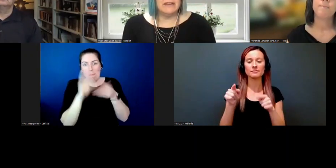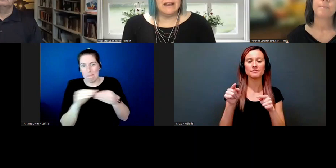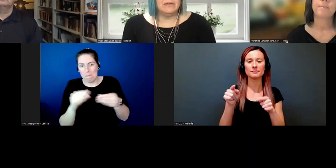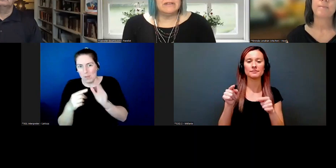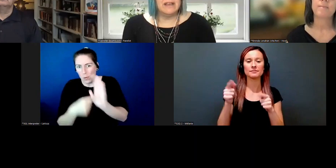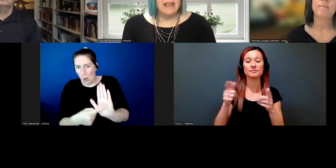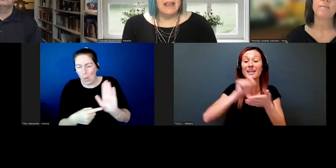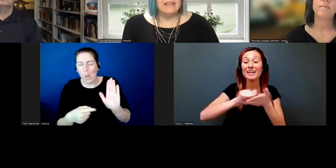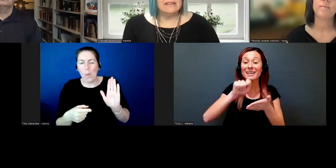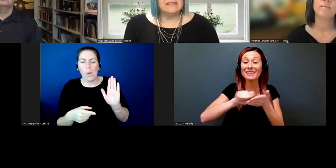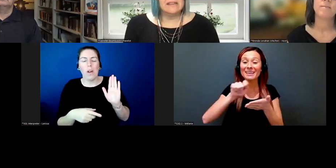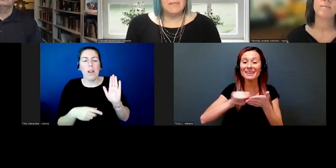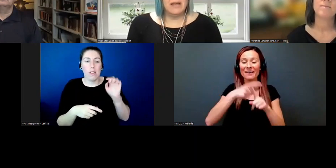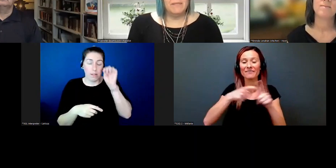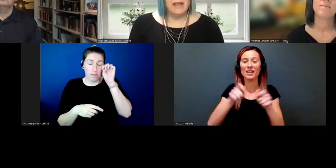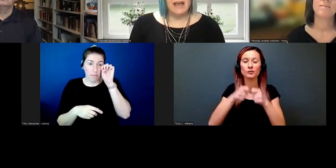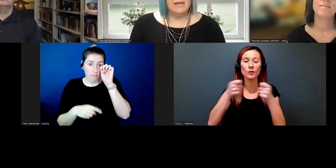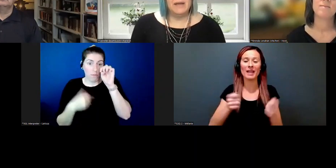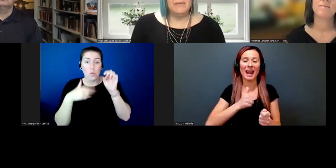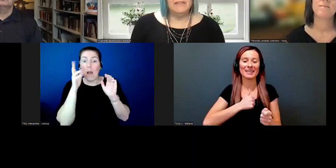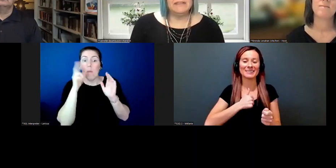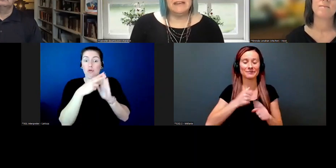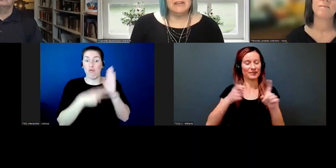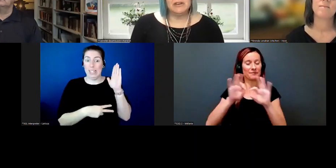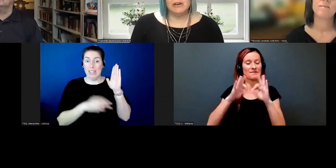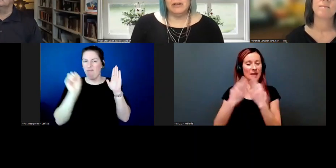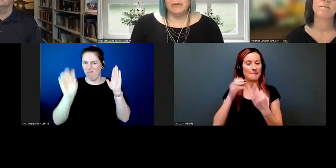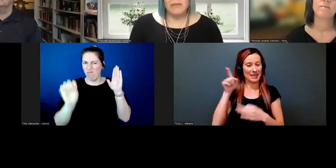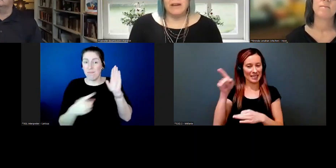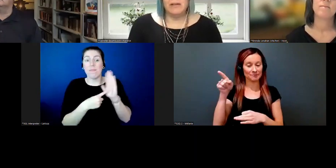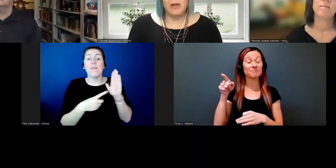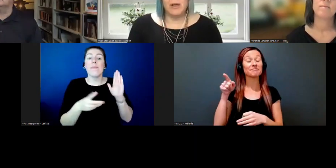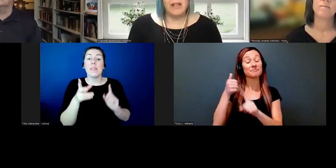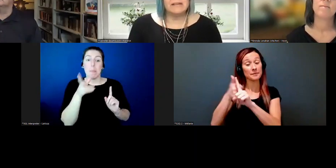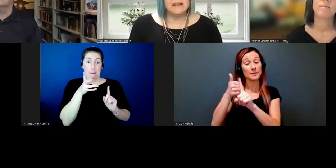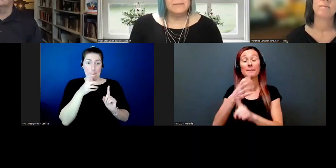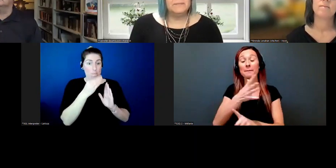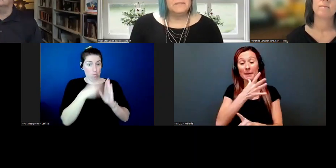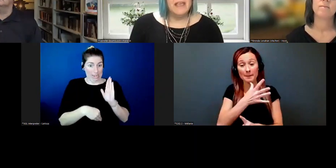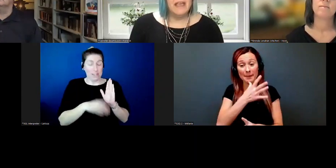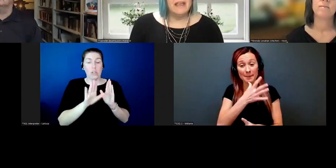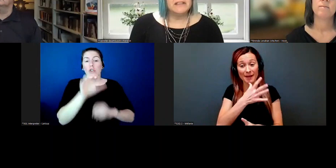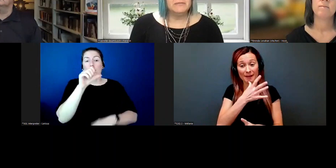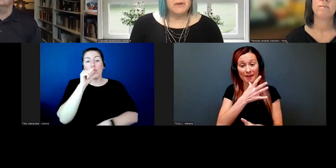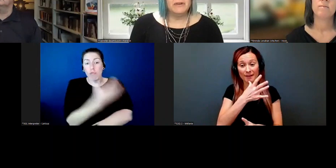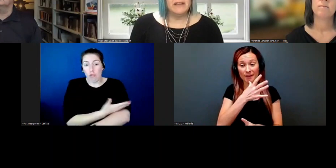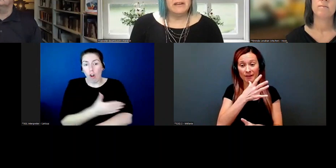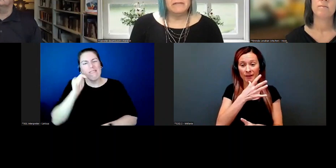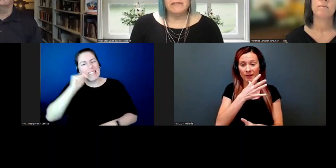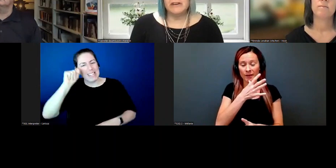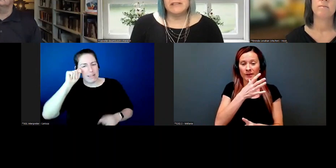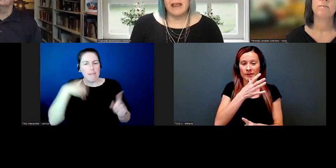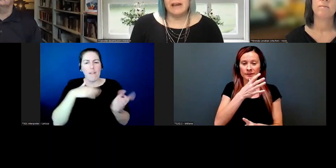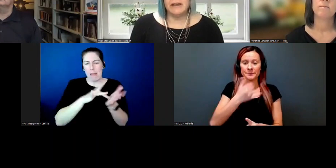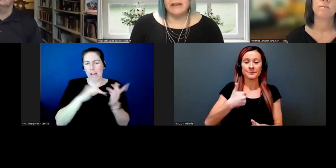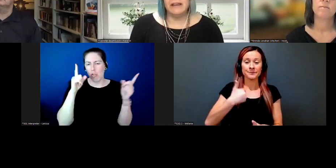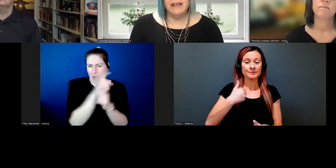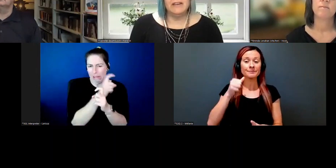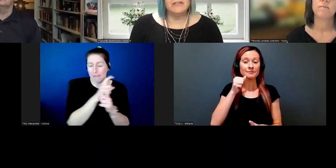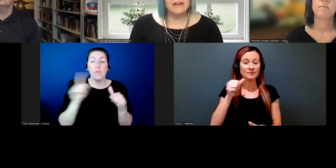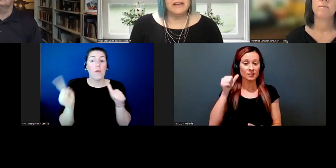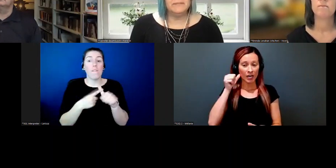read it out. And this is the mom of a teenage girl with medical complexity. And she wrote in her first